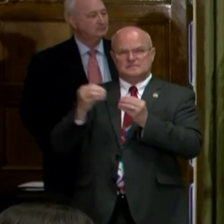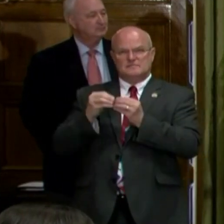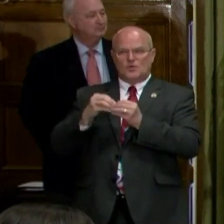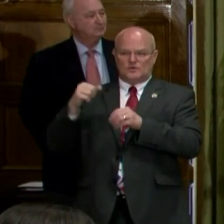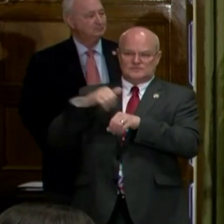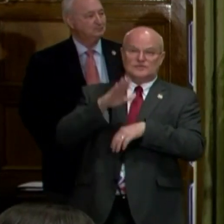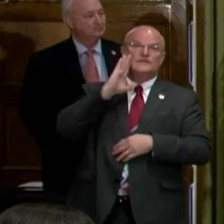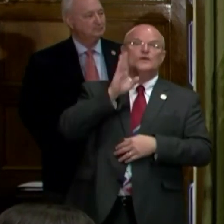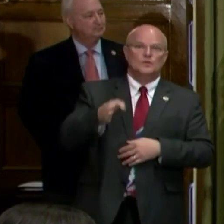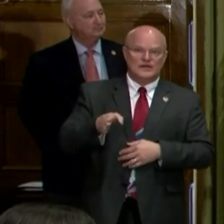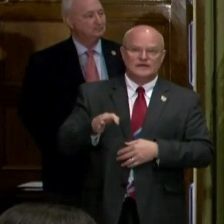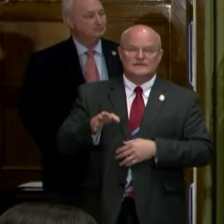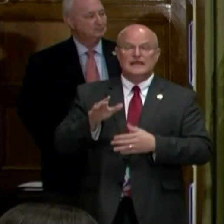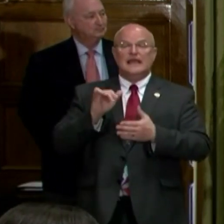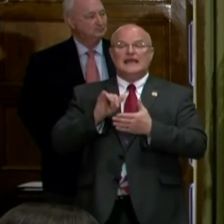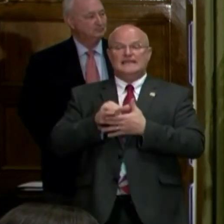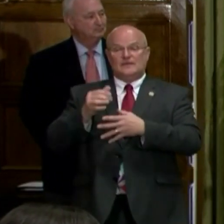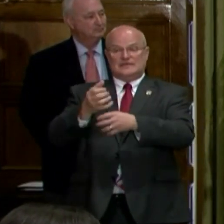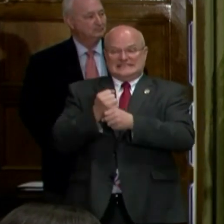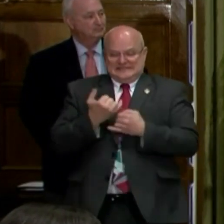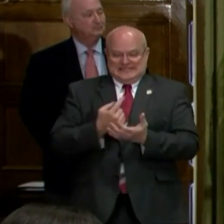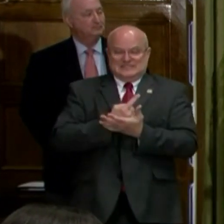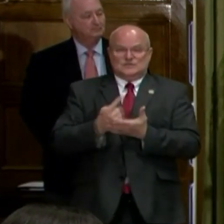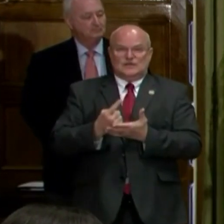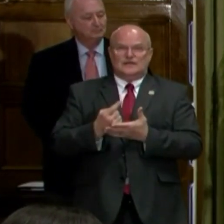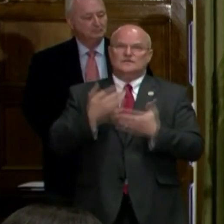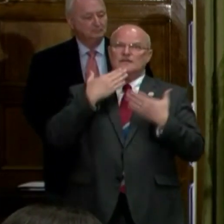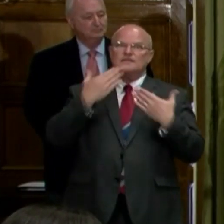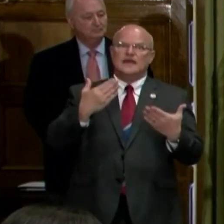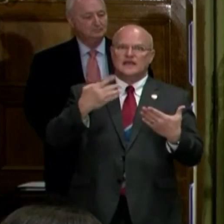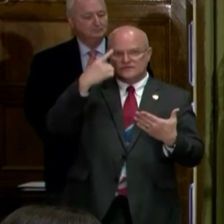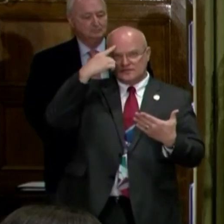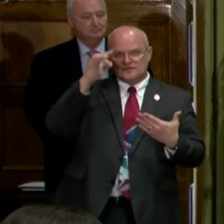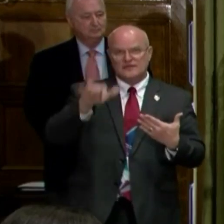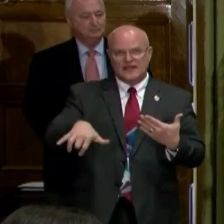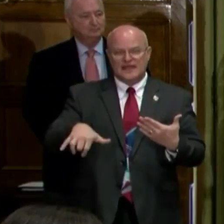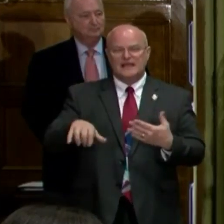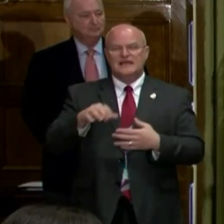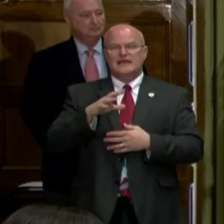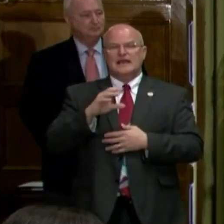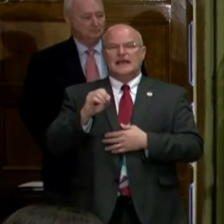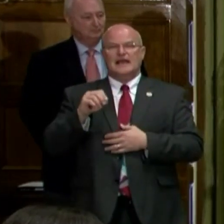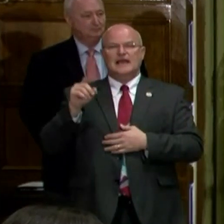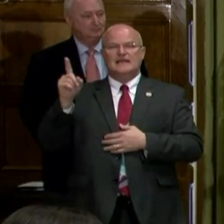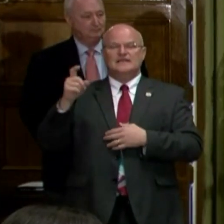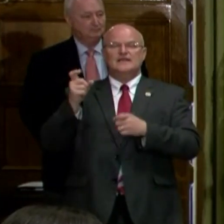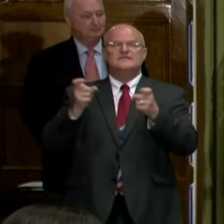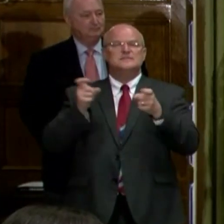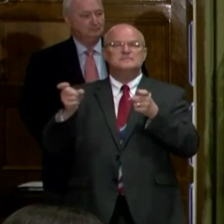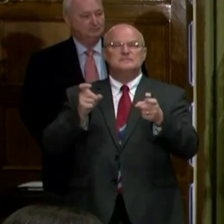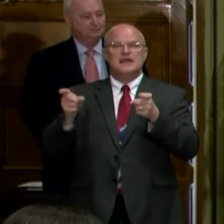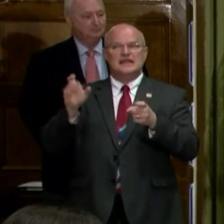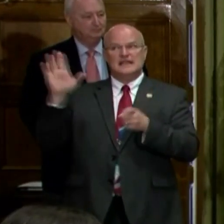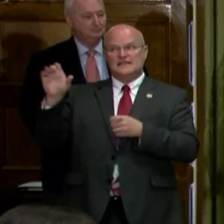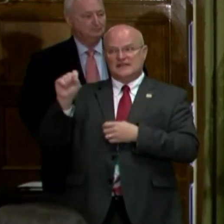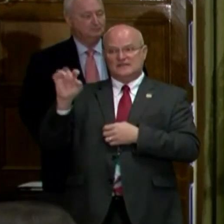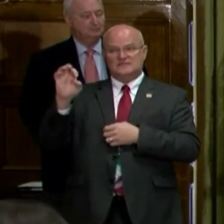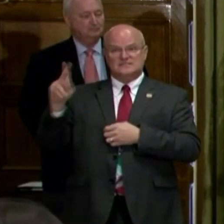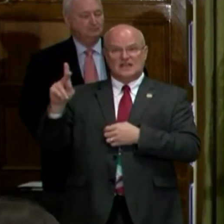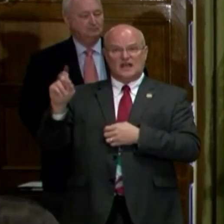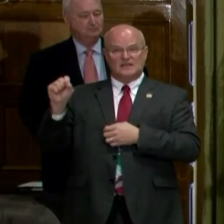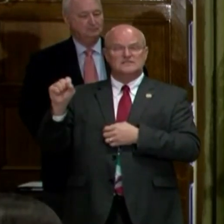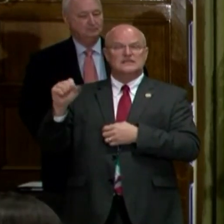more, and that should be received this week. We're very grateful for that, and they're having to manage their